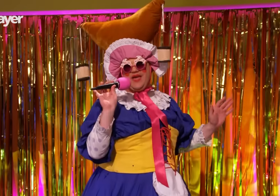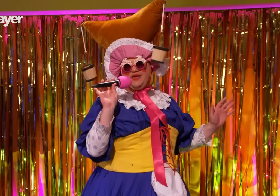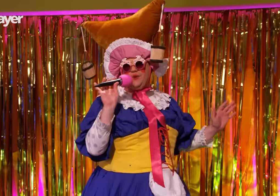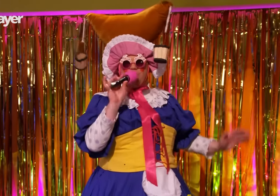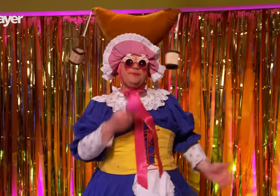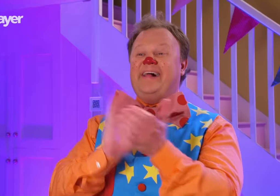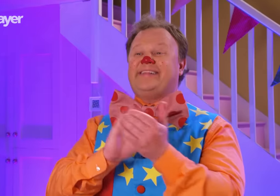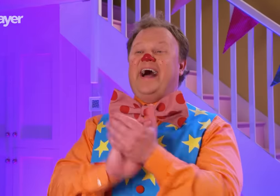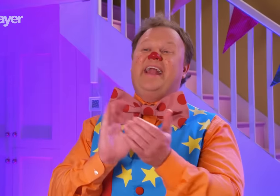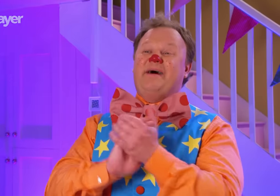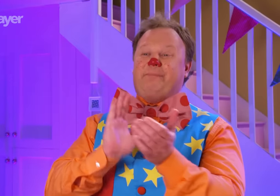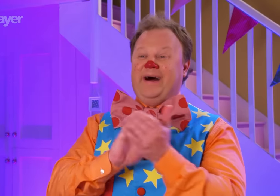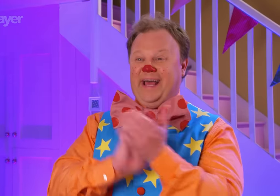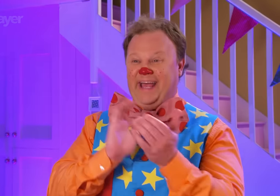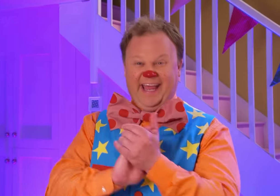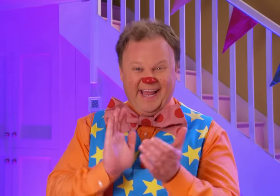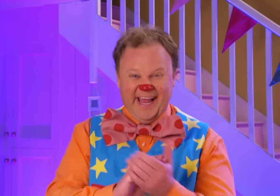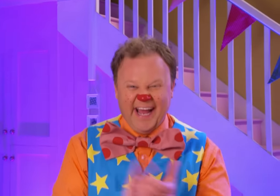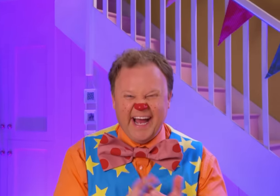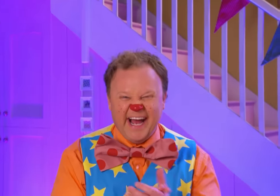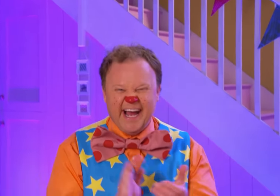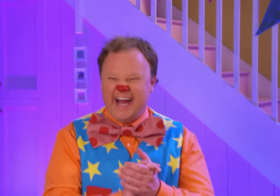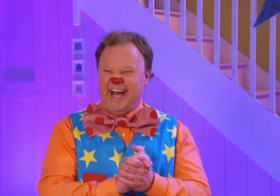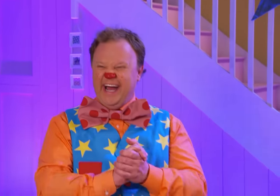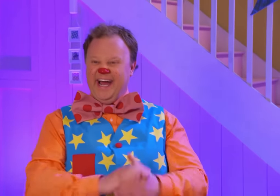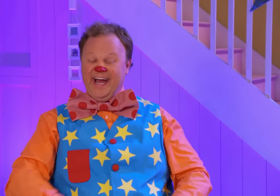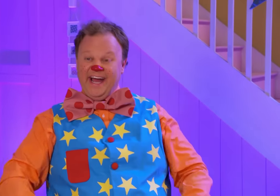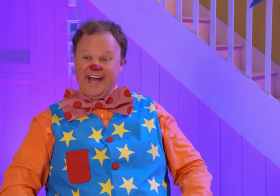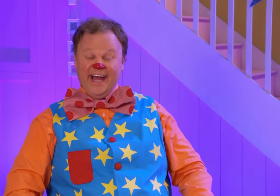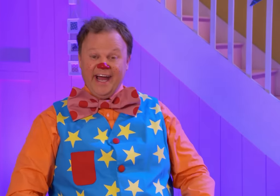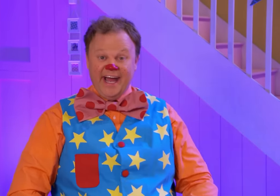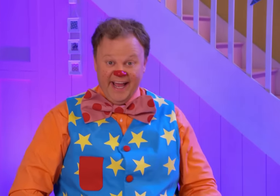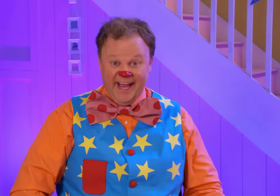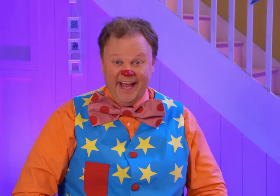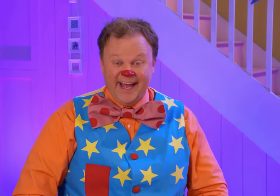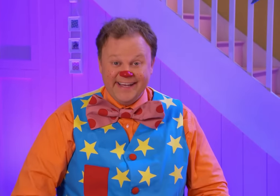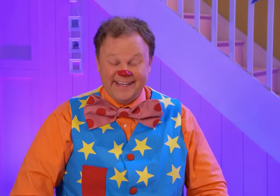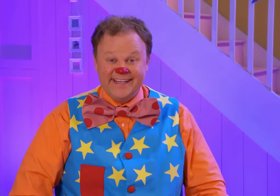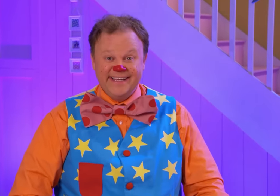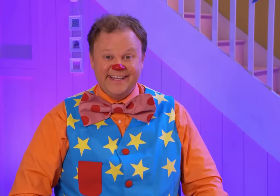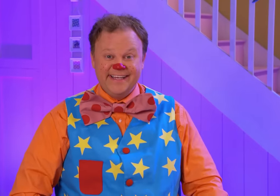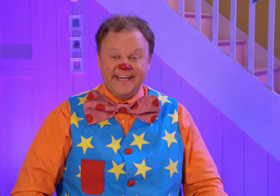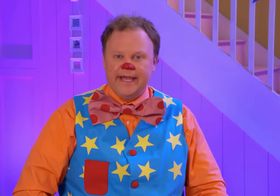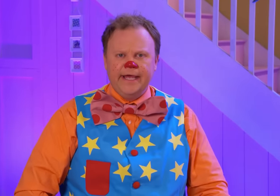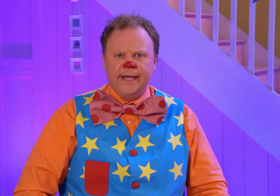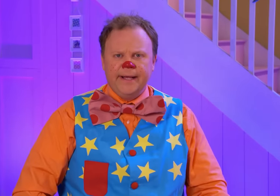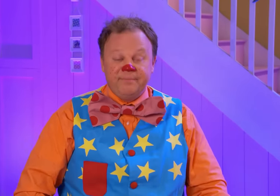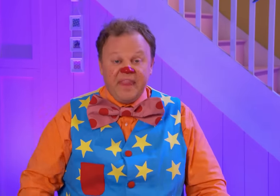Thank you. Well done, Aunt Polly! Wow! Aunt Polly is a fantastic rapper, but who's going to be the winner,